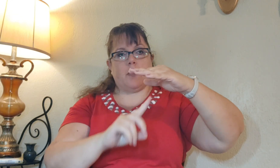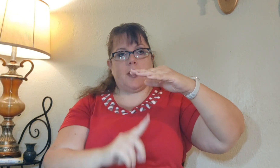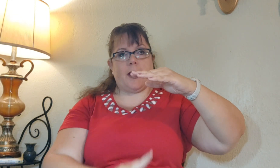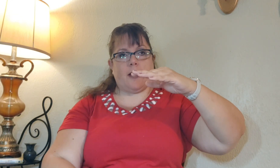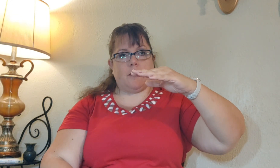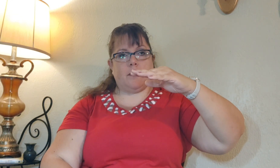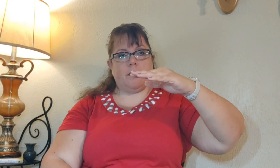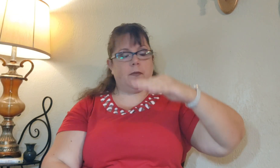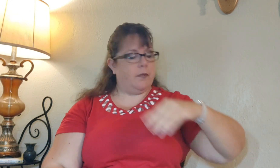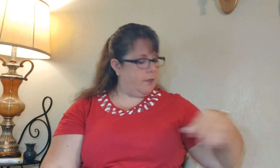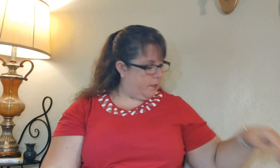going down.